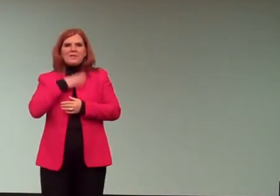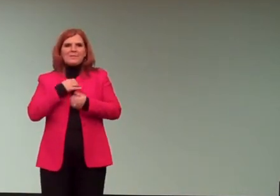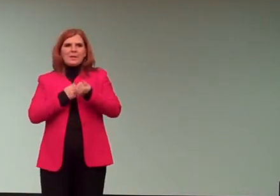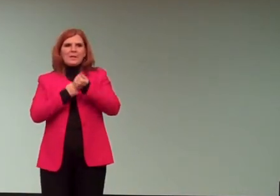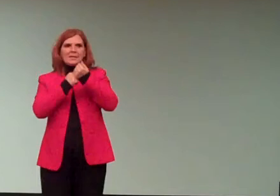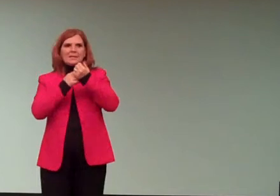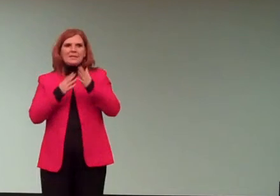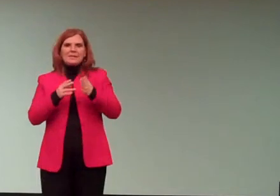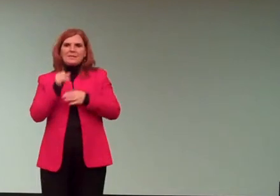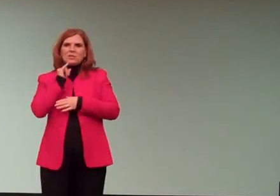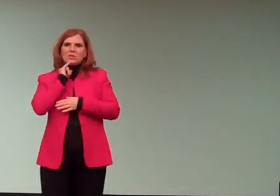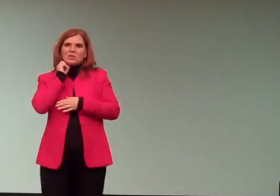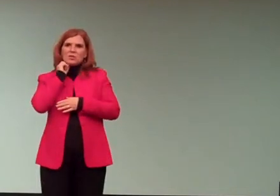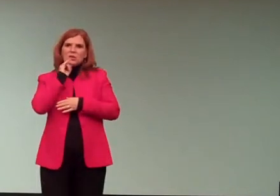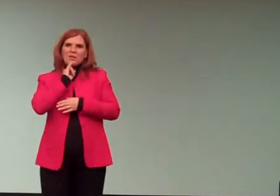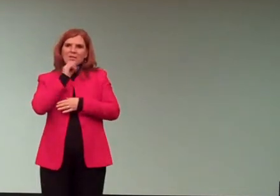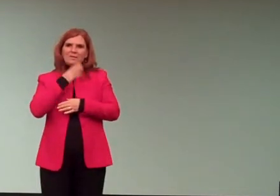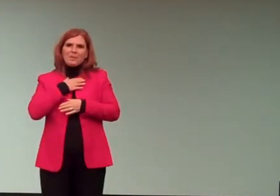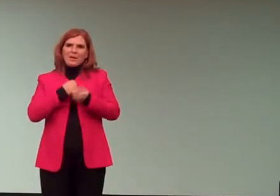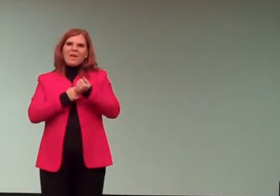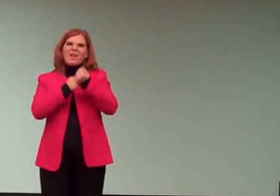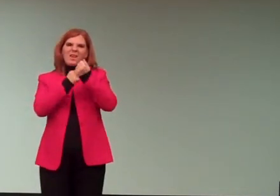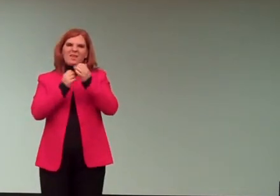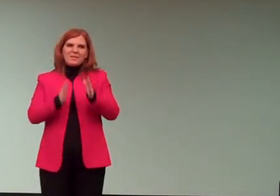She's my assistant.